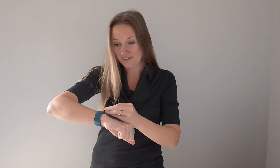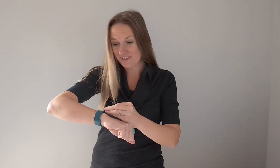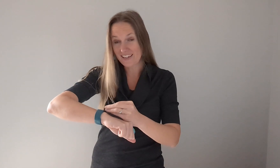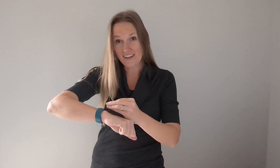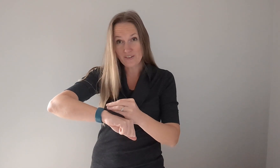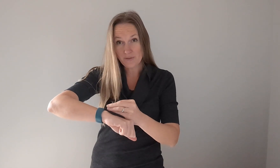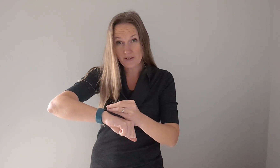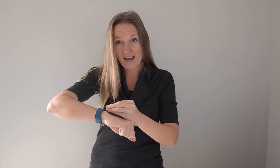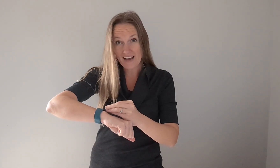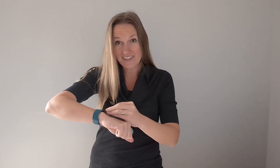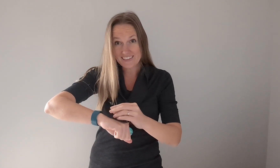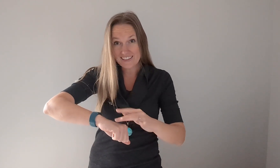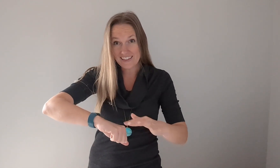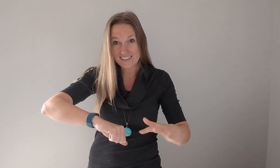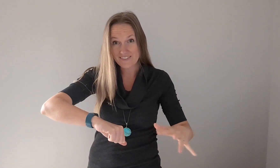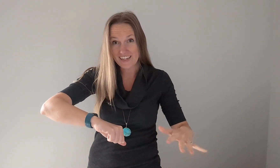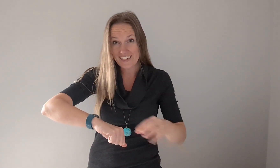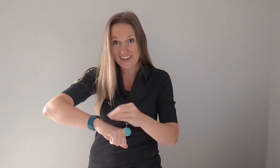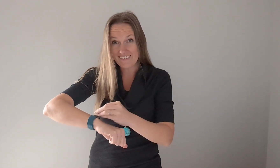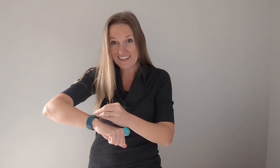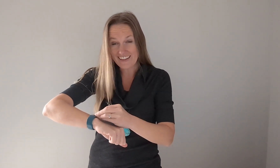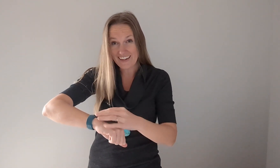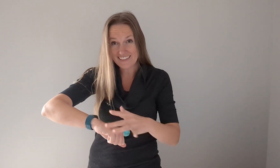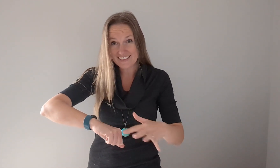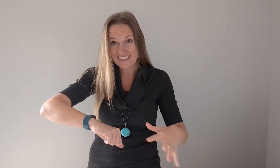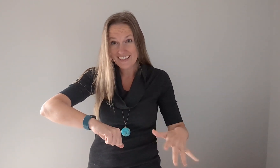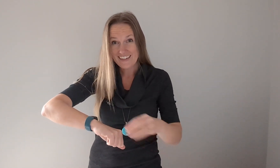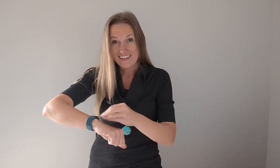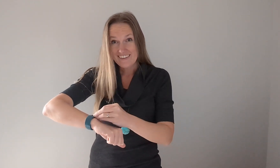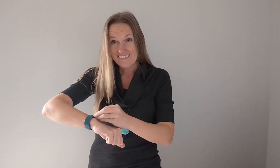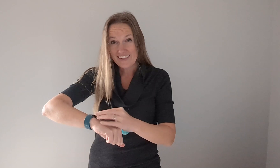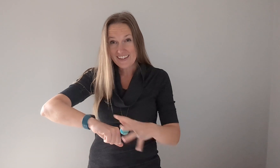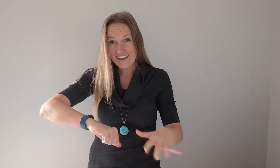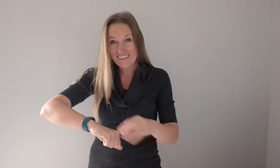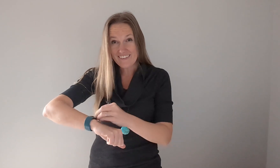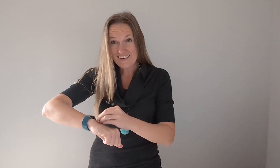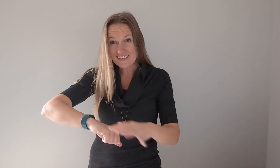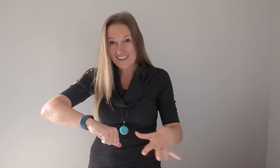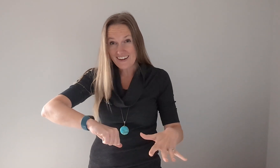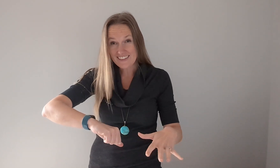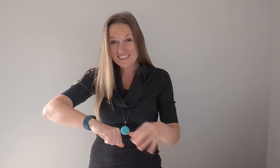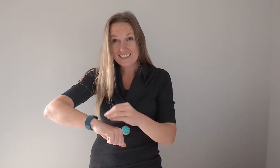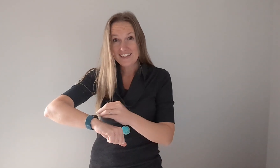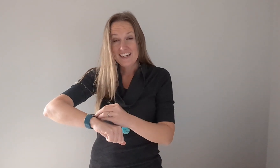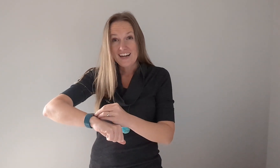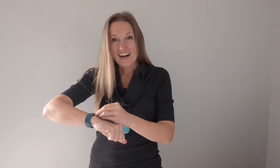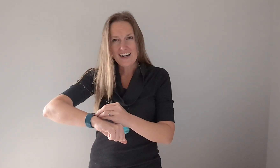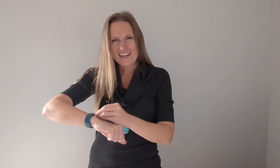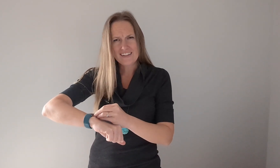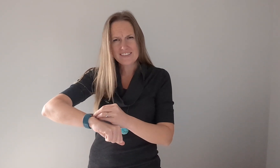or fading out where you have it and then it's fading out like that. Fading out or it's lost. And then for